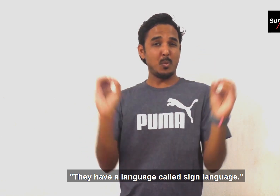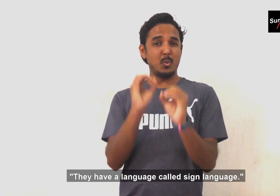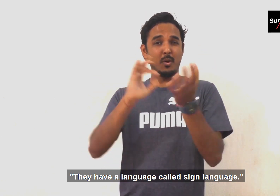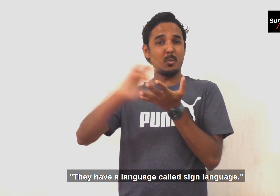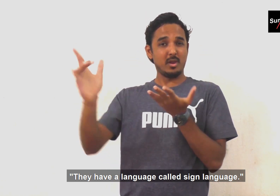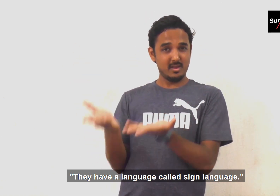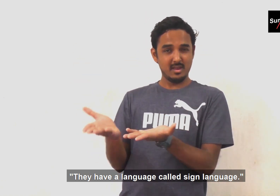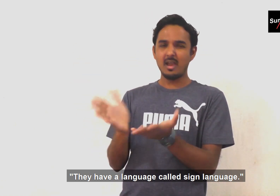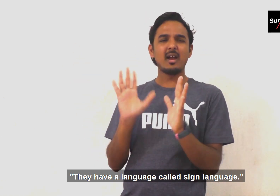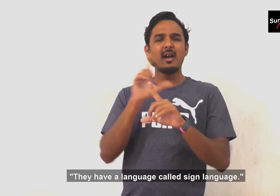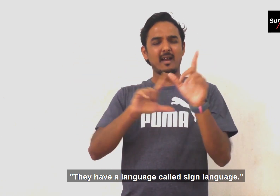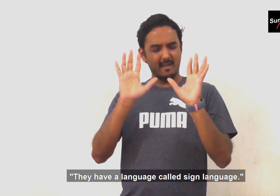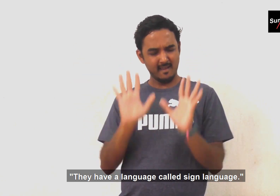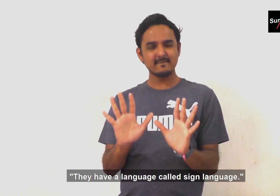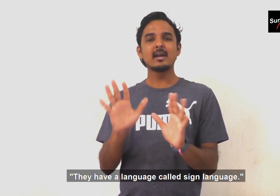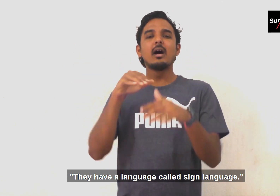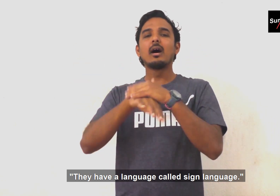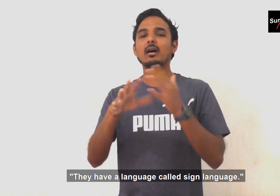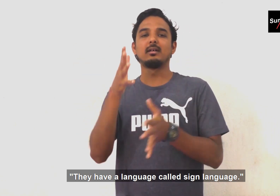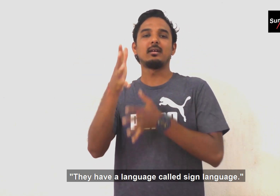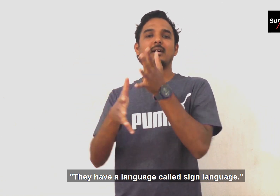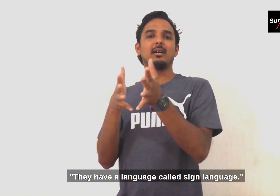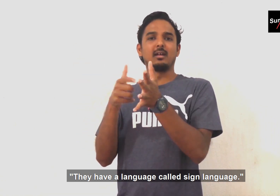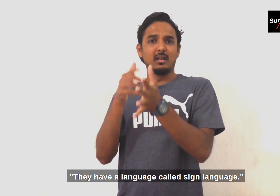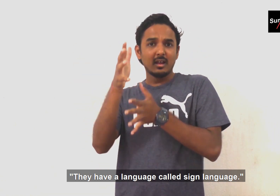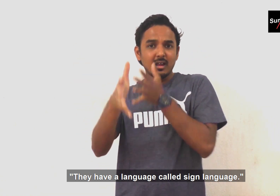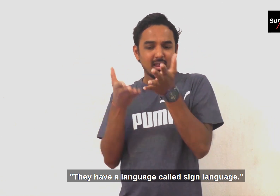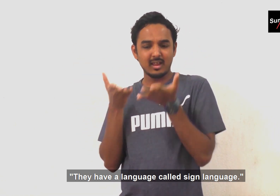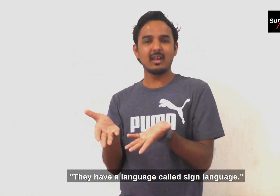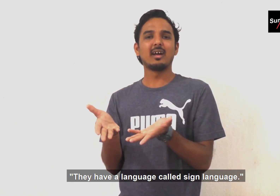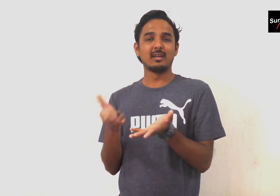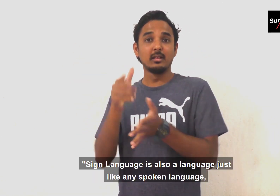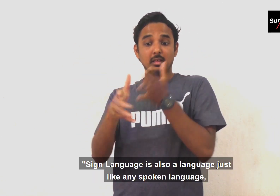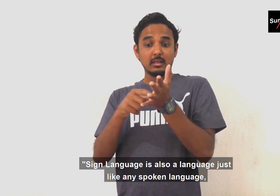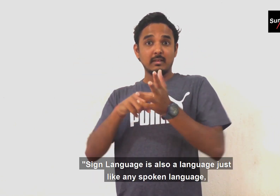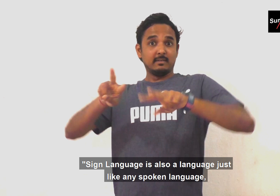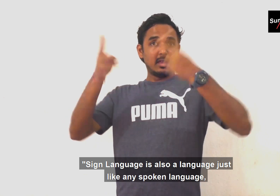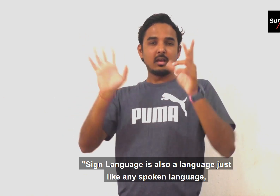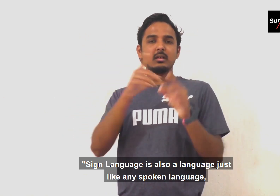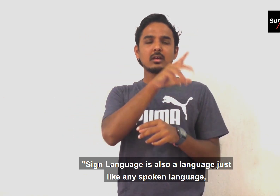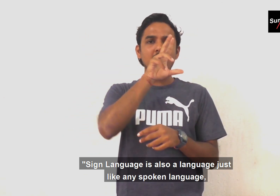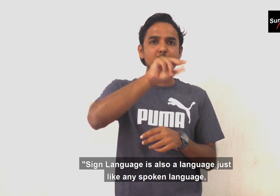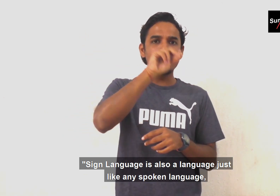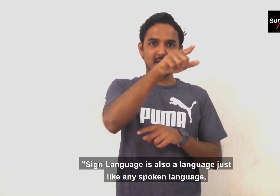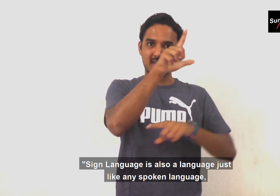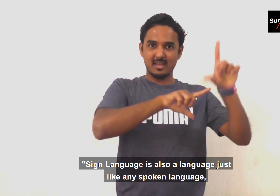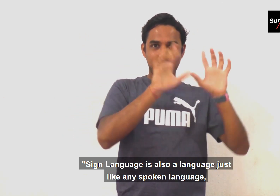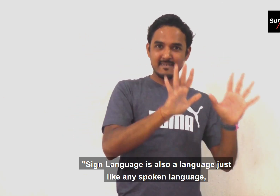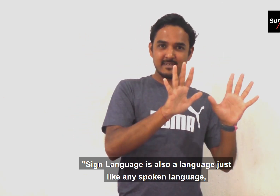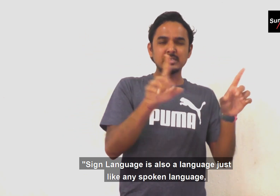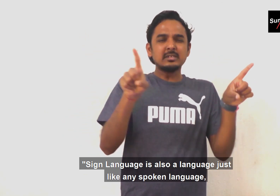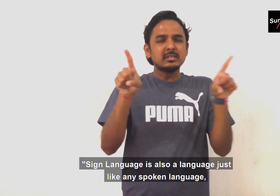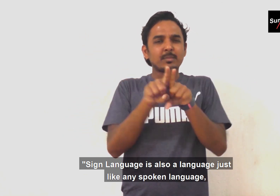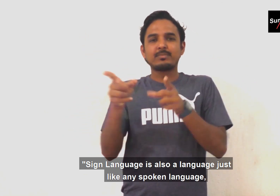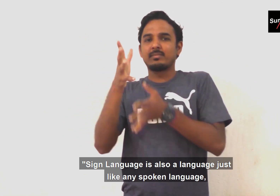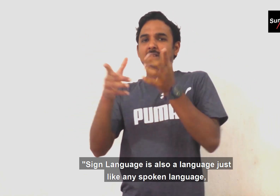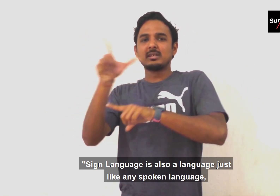They have a language called sign language. Sign language is also a language just like any